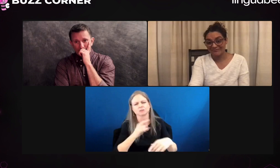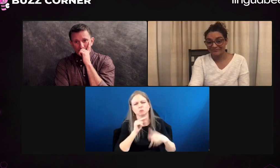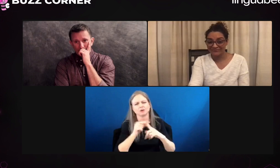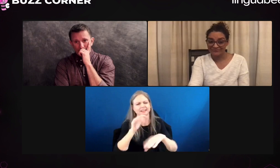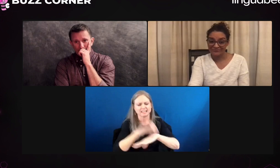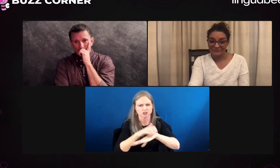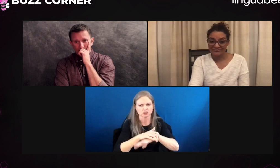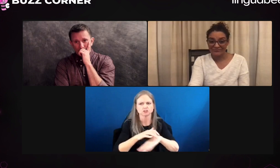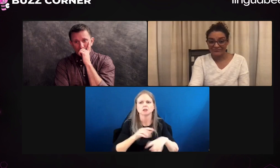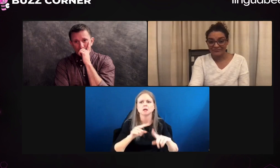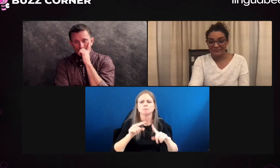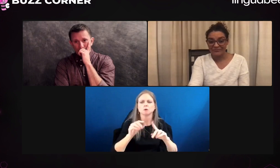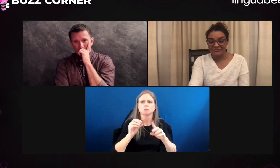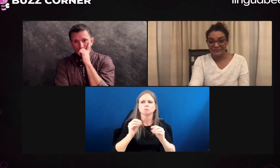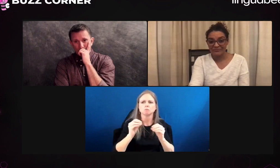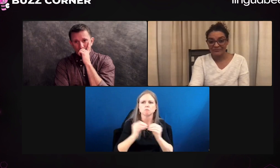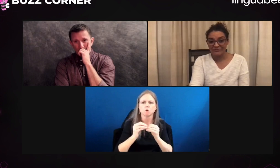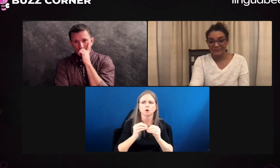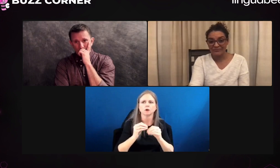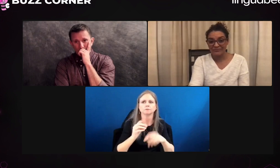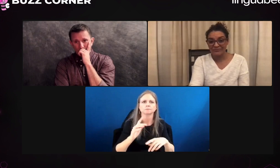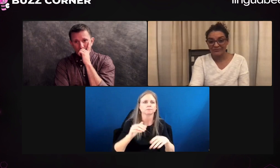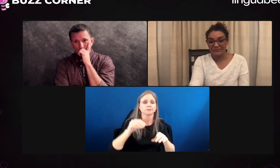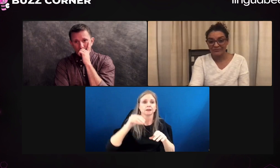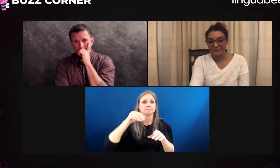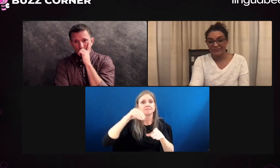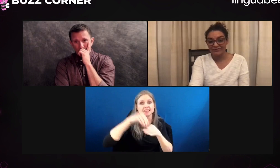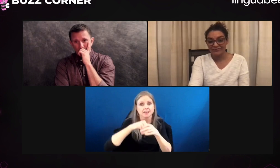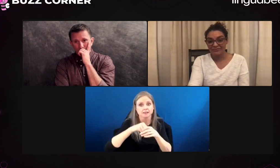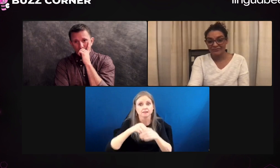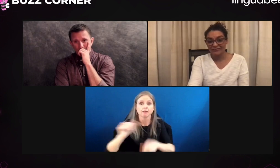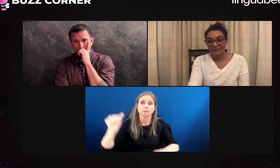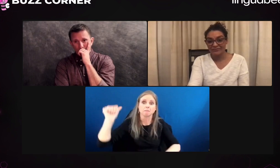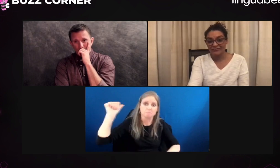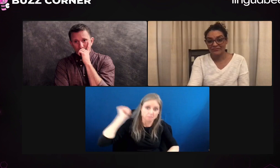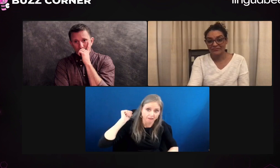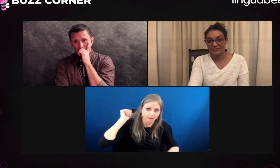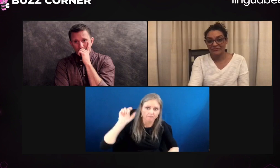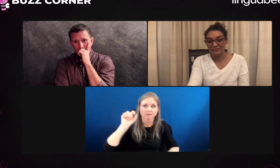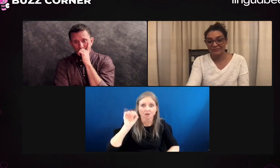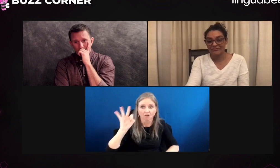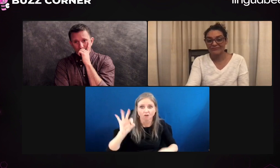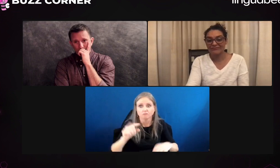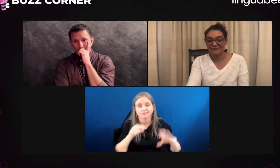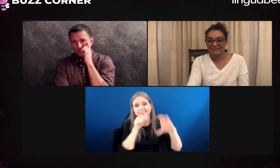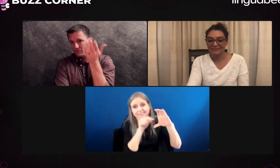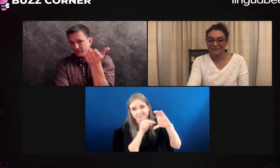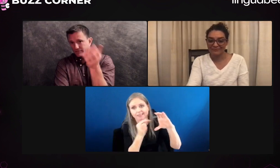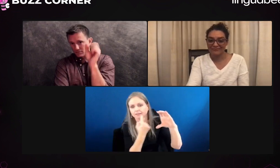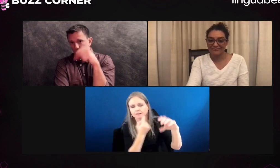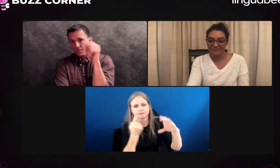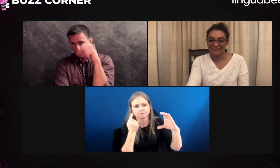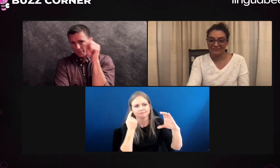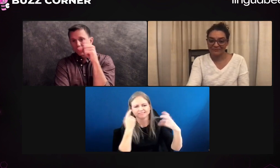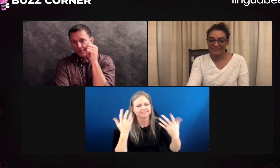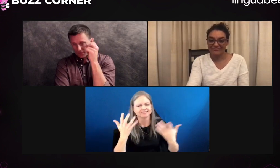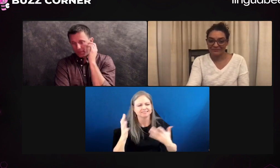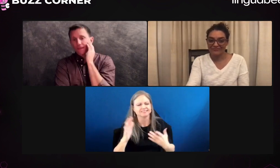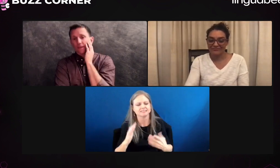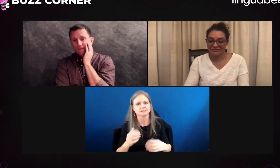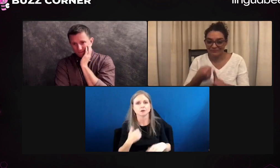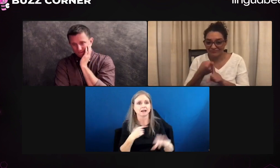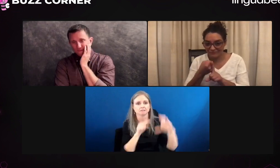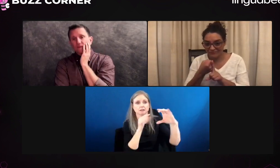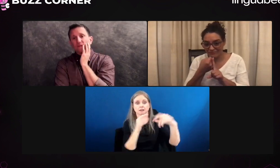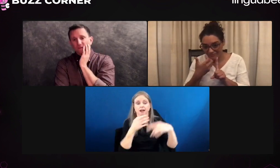I don't like to say English per se, but like I have to actually sign in the